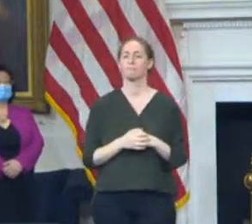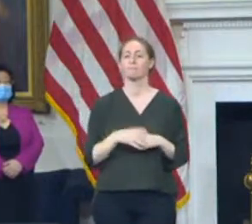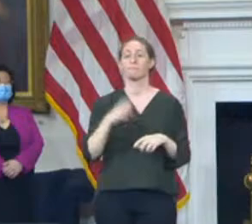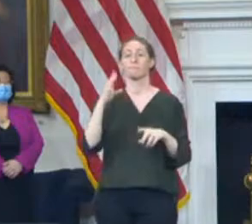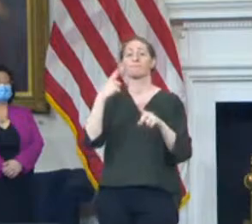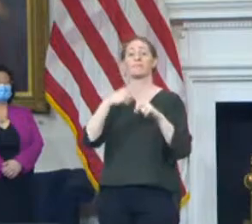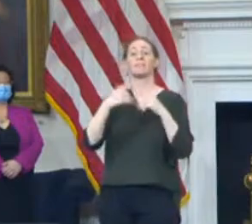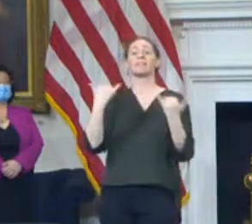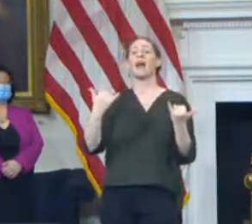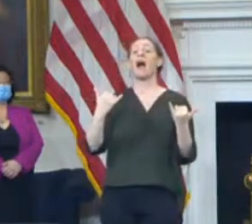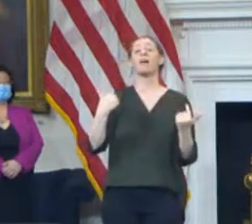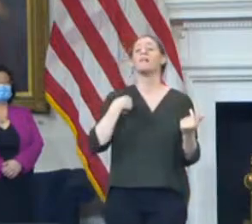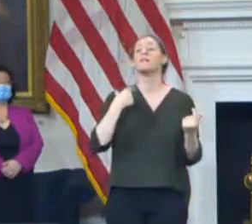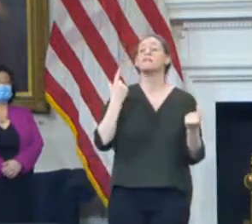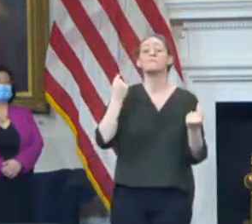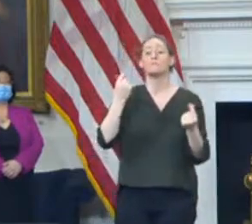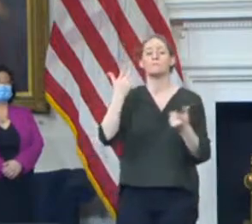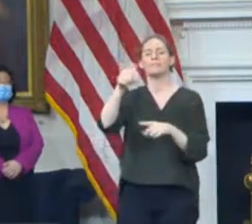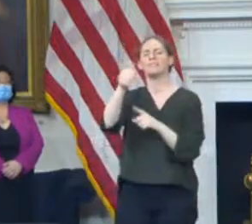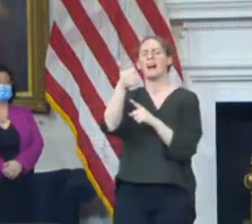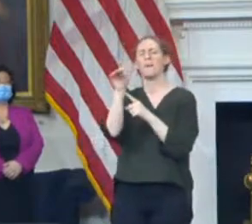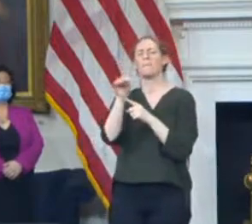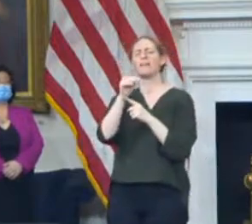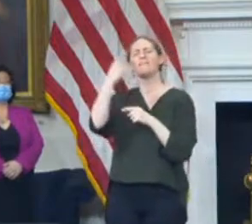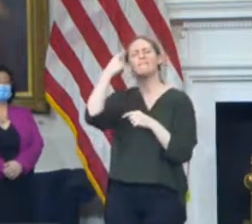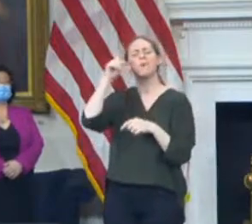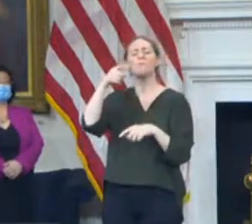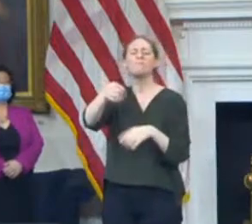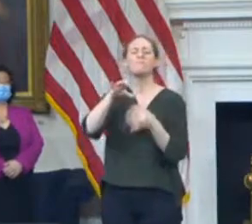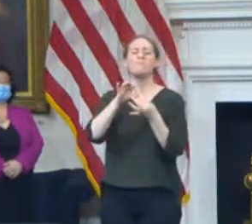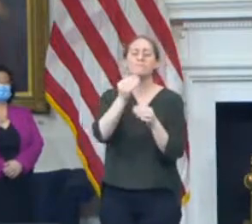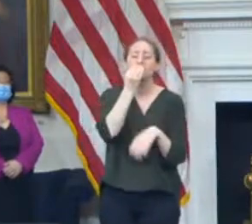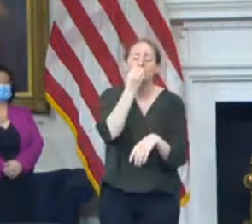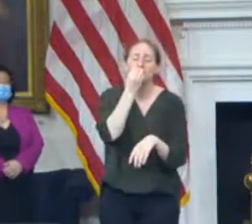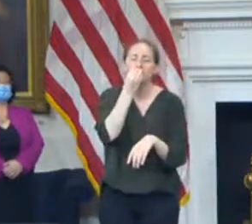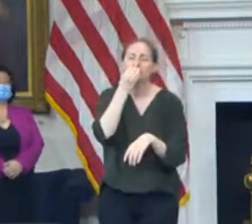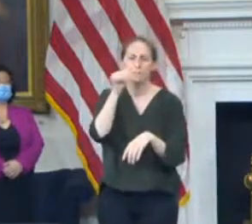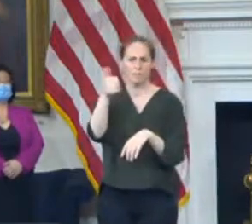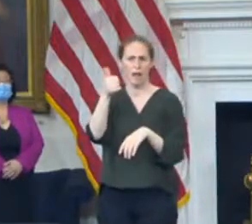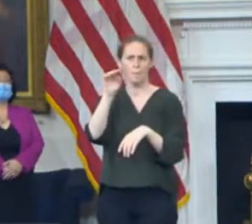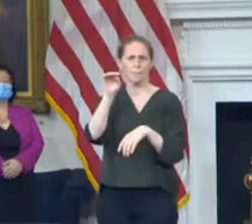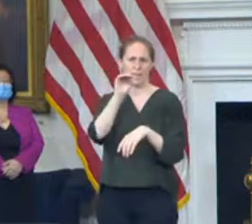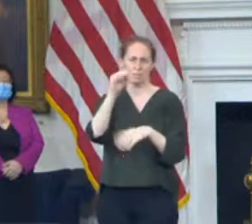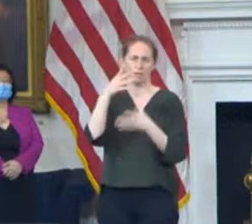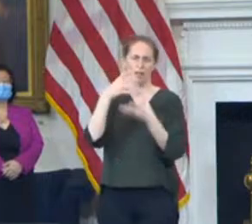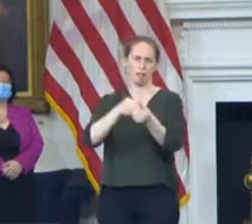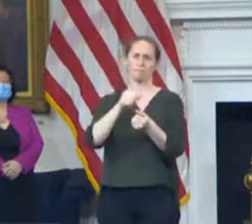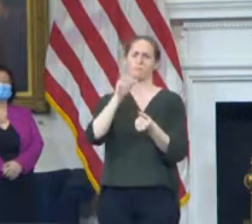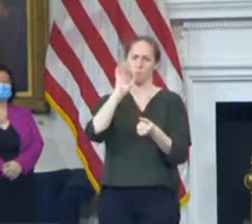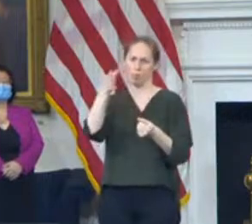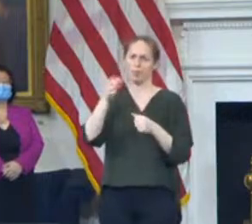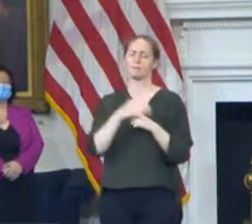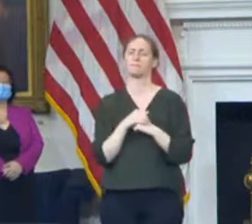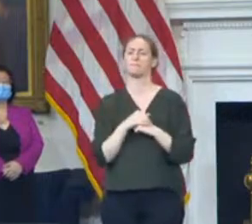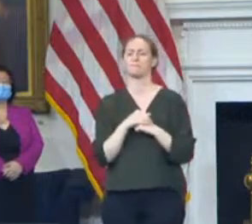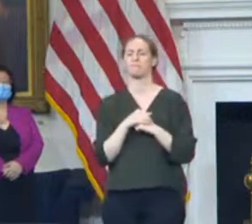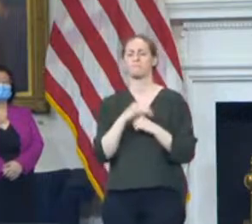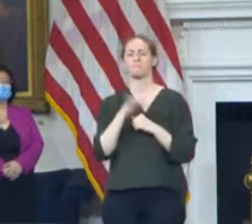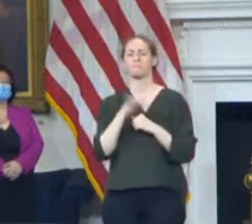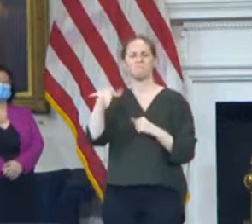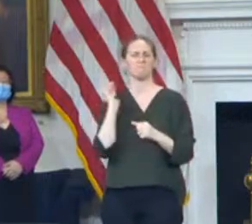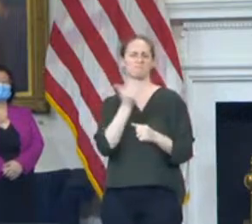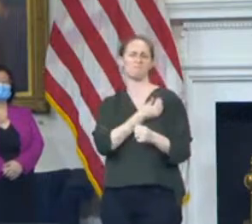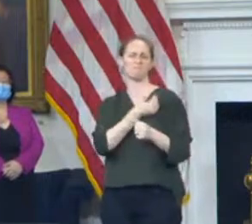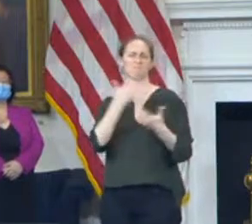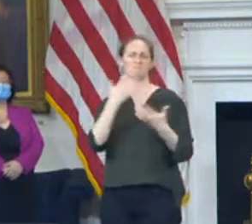Today, we are also providing $10 million in additional support for Maryland food banks. As part of our